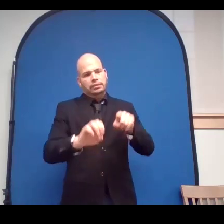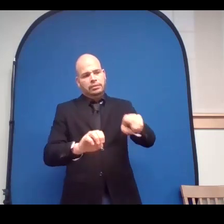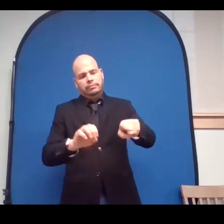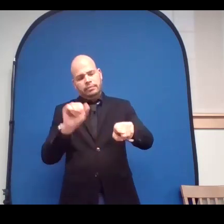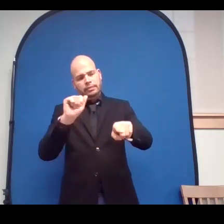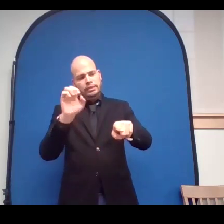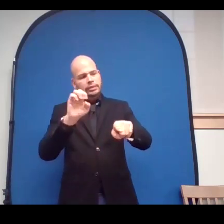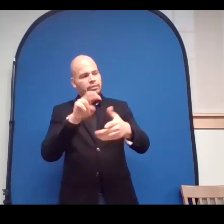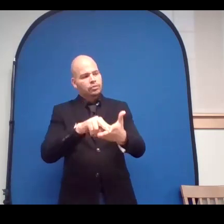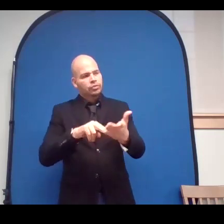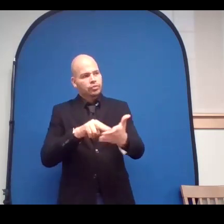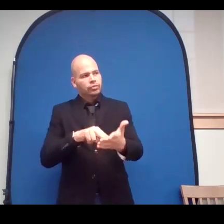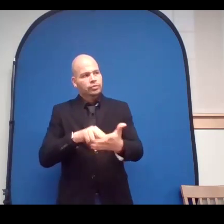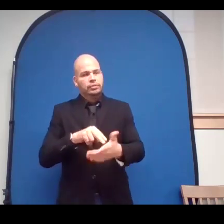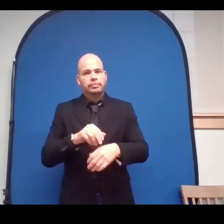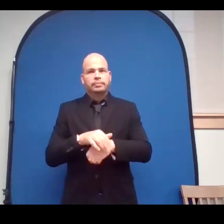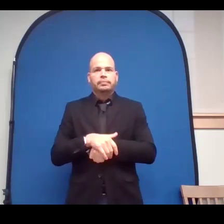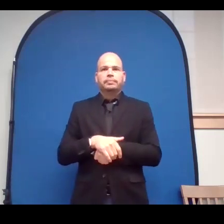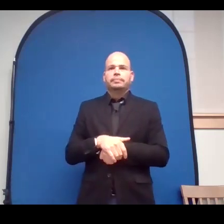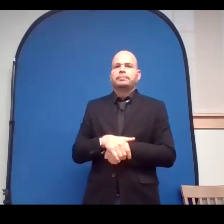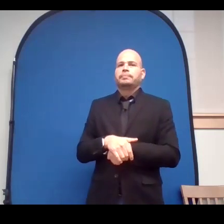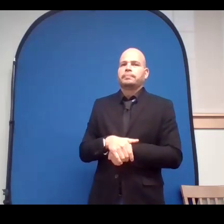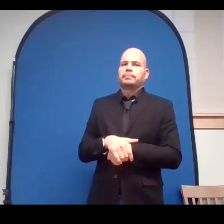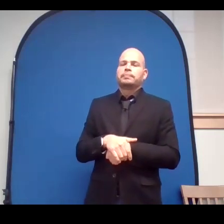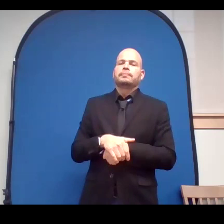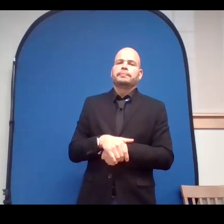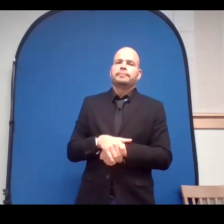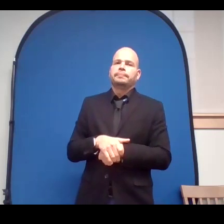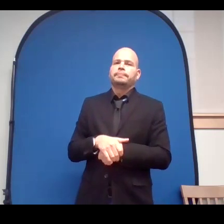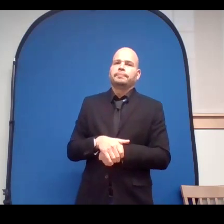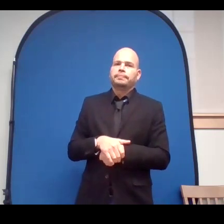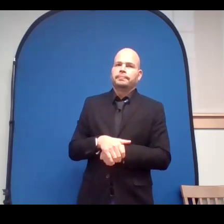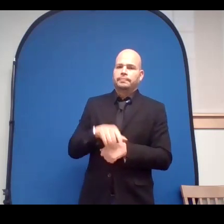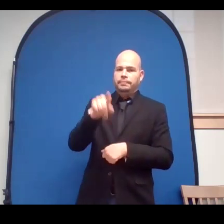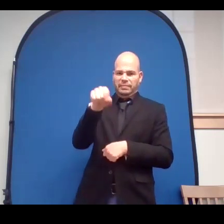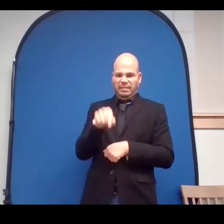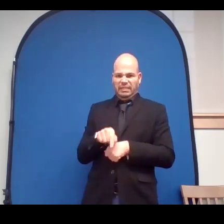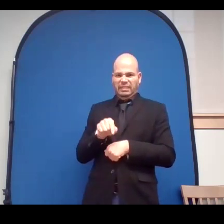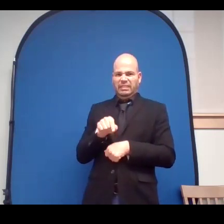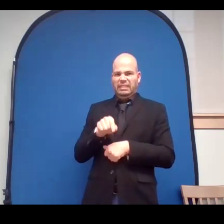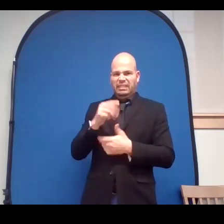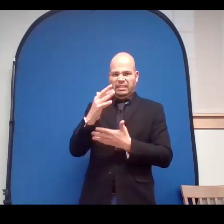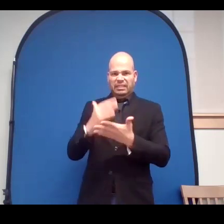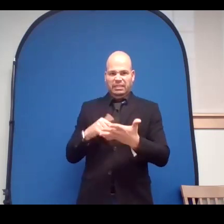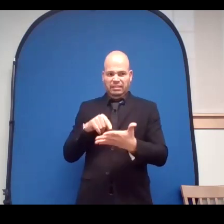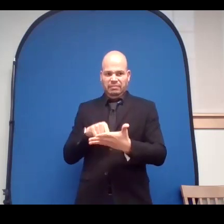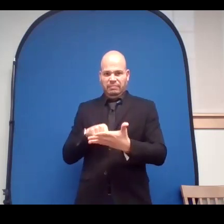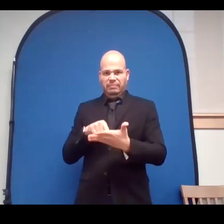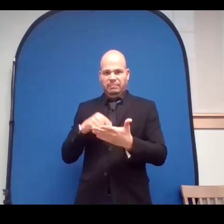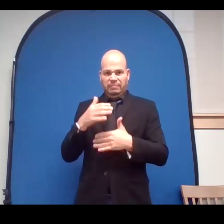Yes. And about two-thirds of the way down the page, you see progress notes.